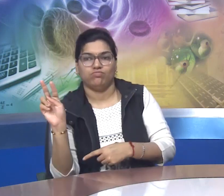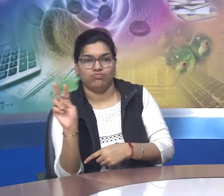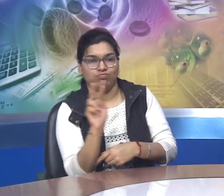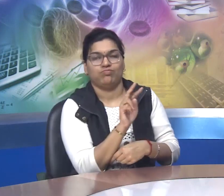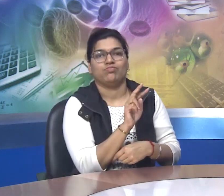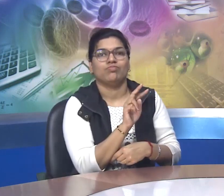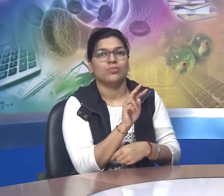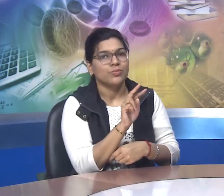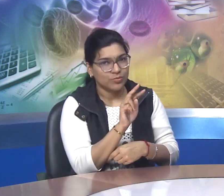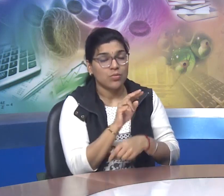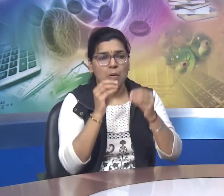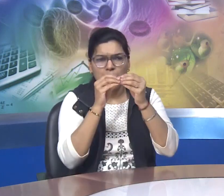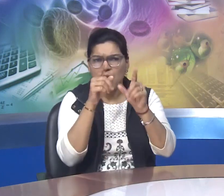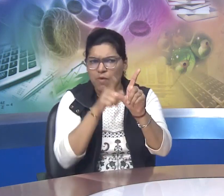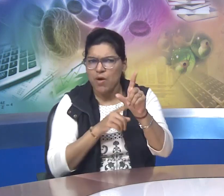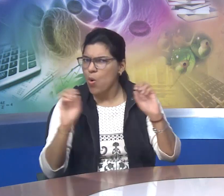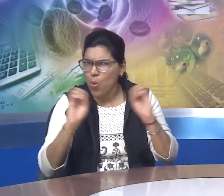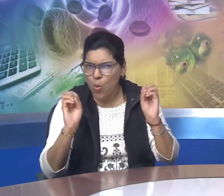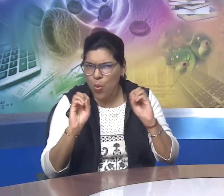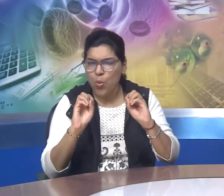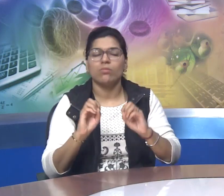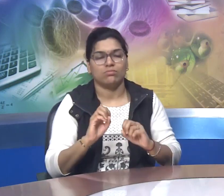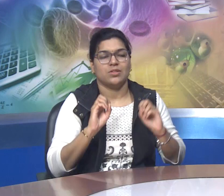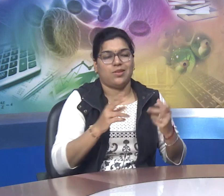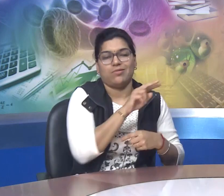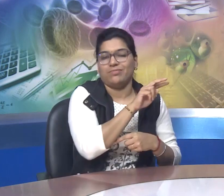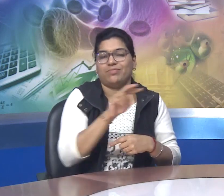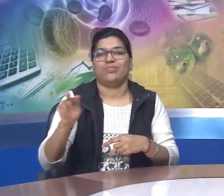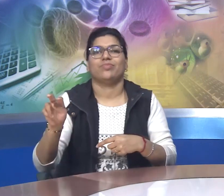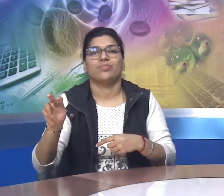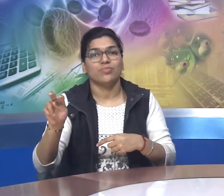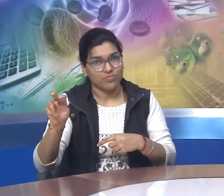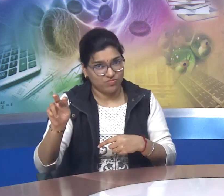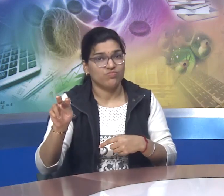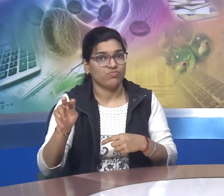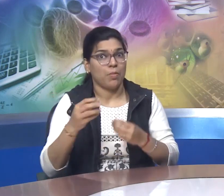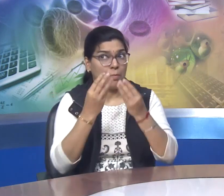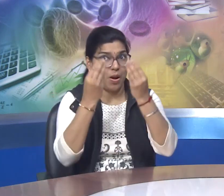We change the sentence by adding by in it.